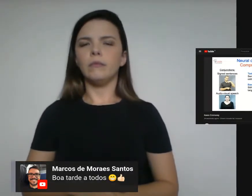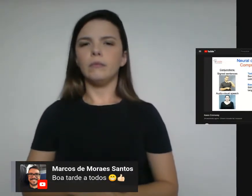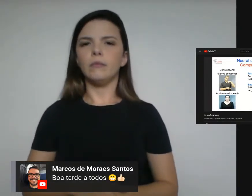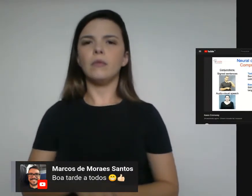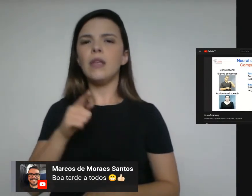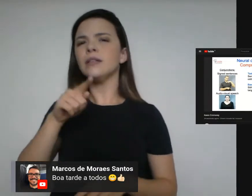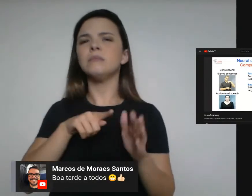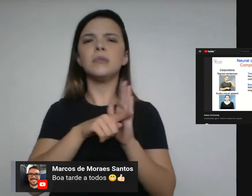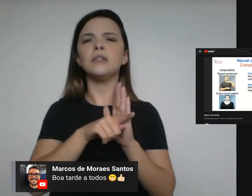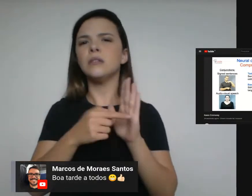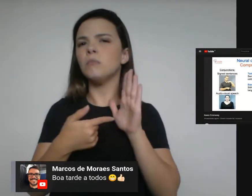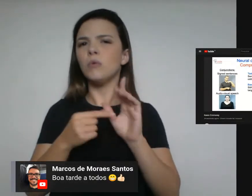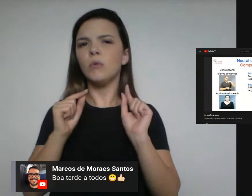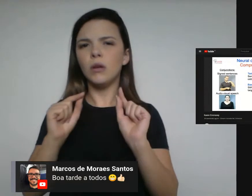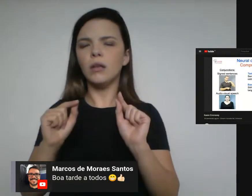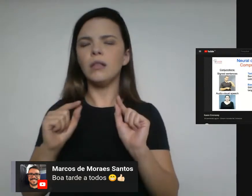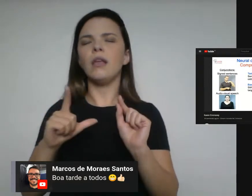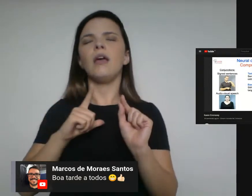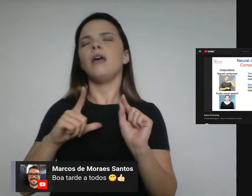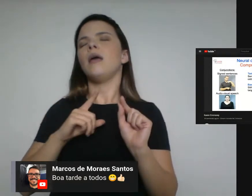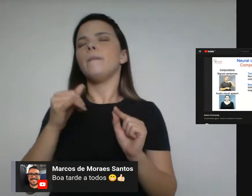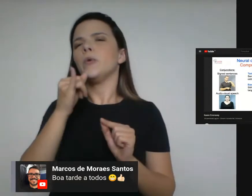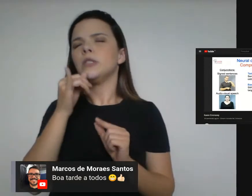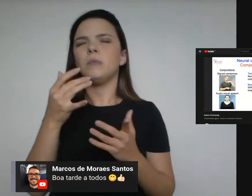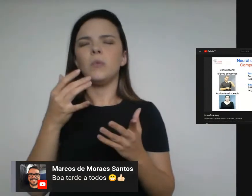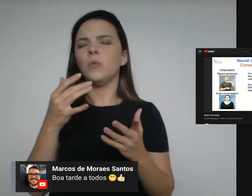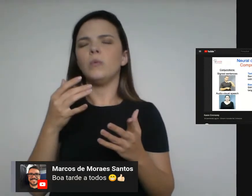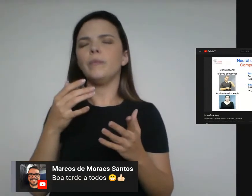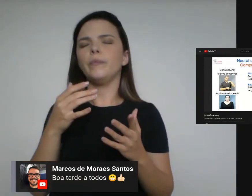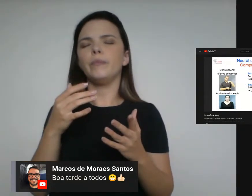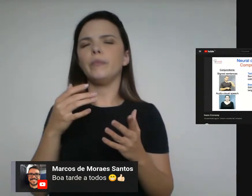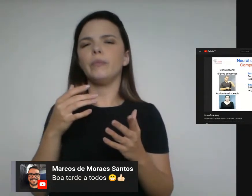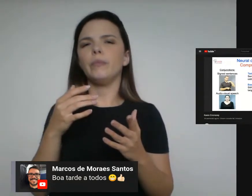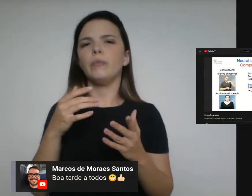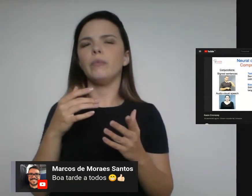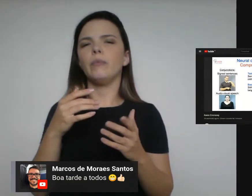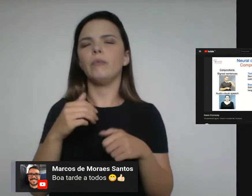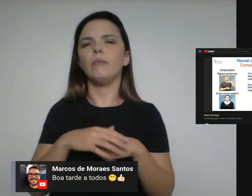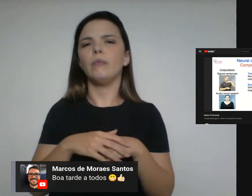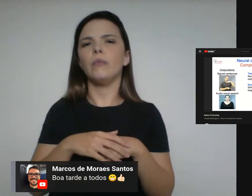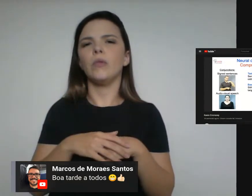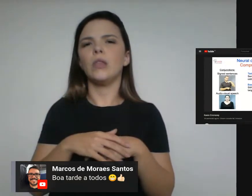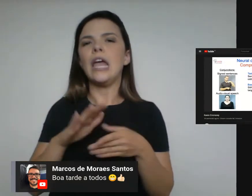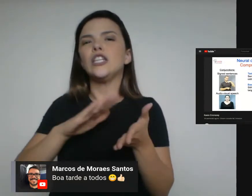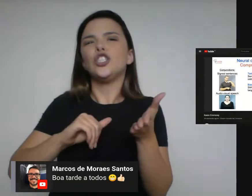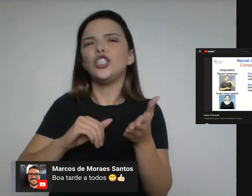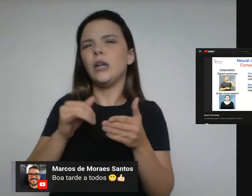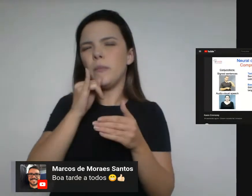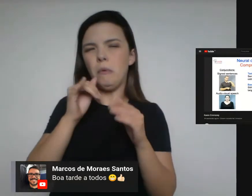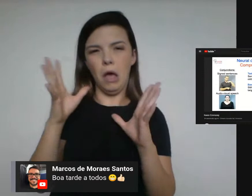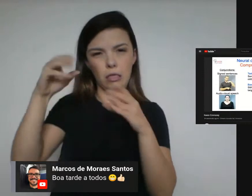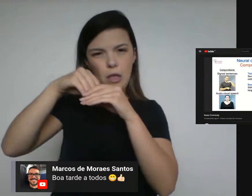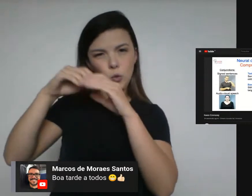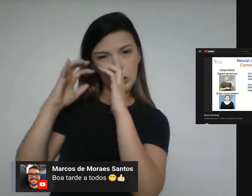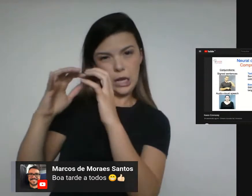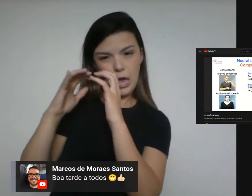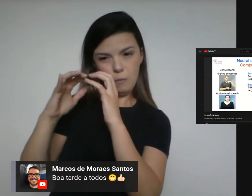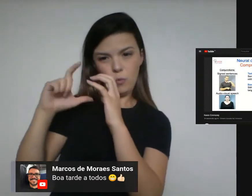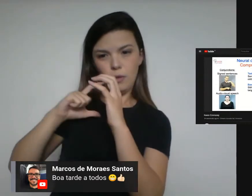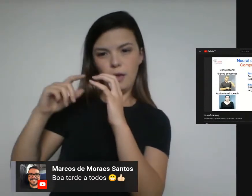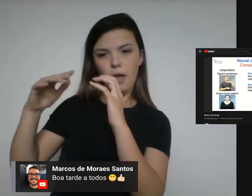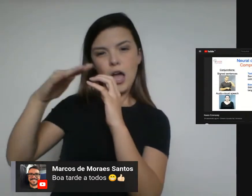about, you usually have a baseline that subtracts out activation that's not interesting. So in this case, just